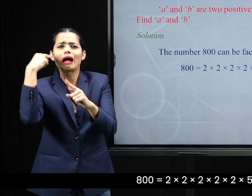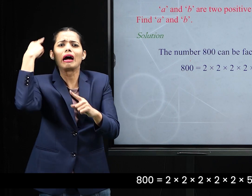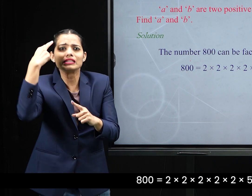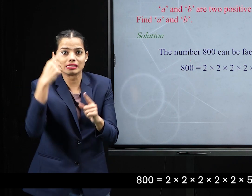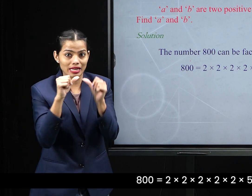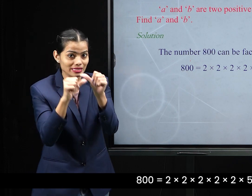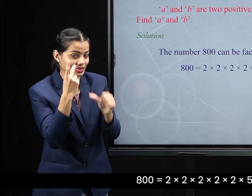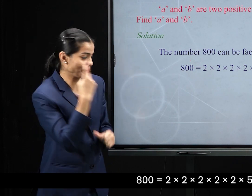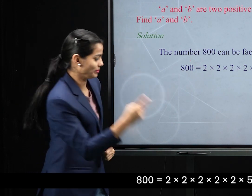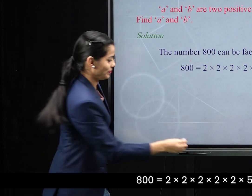5 into 5 power 2.